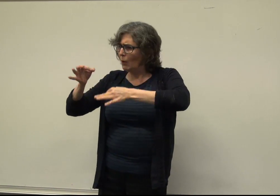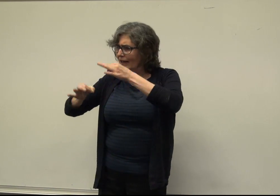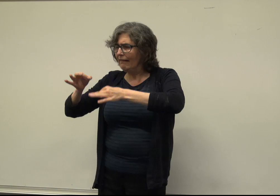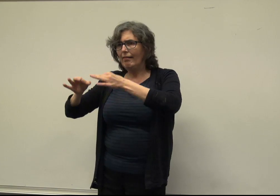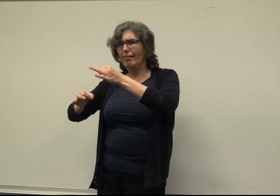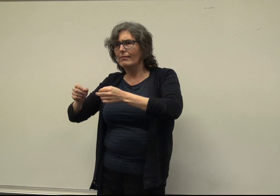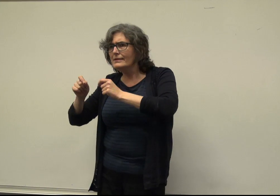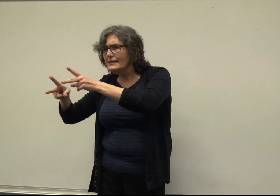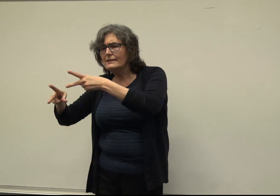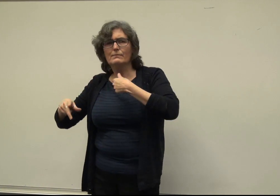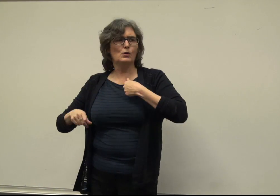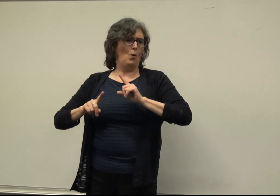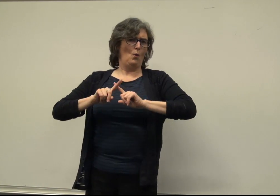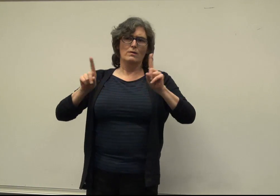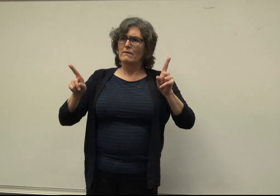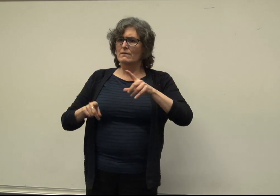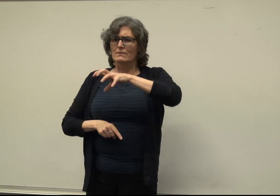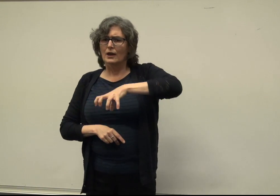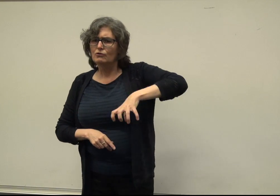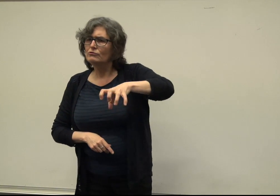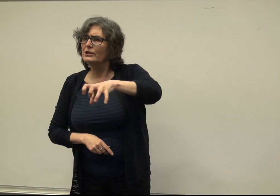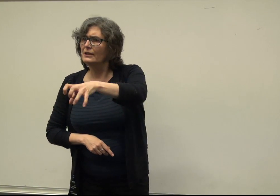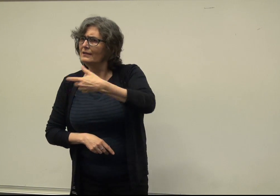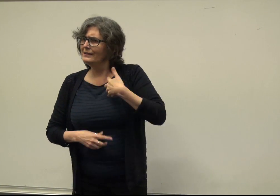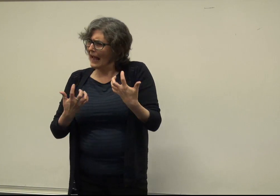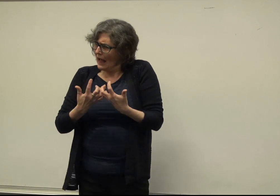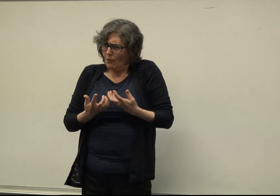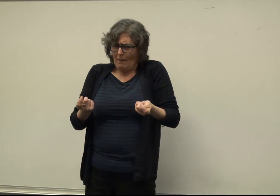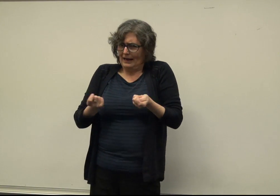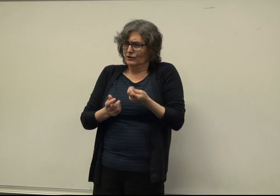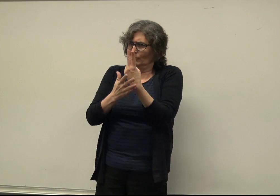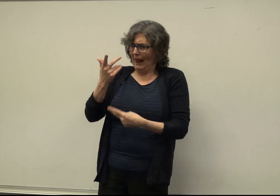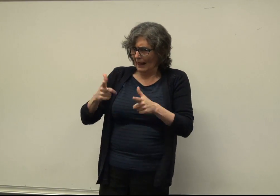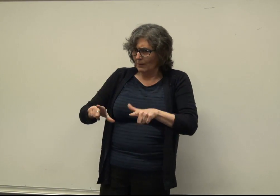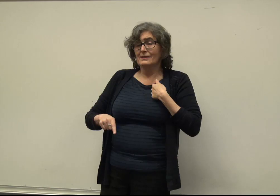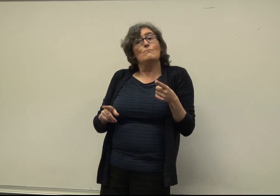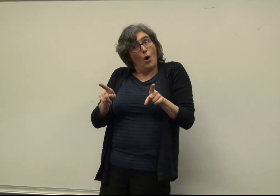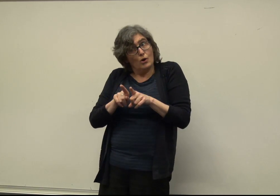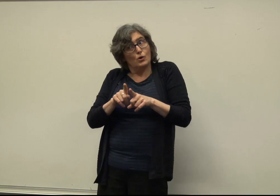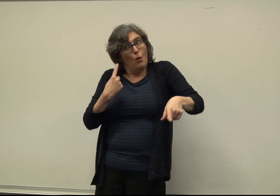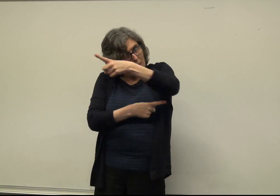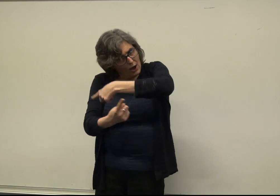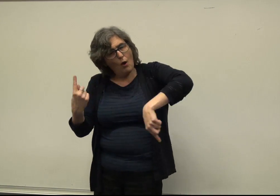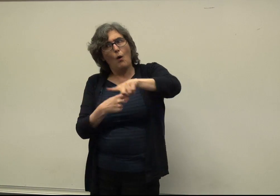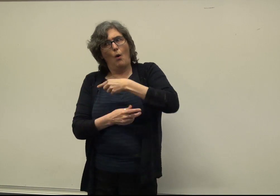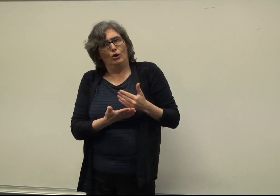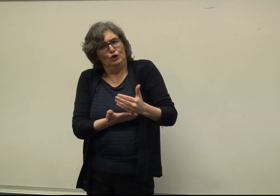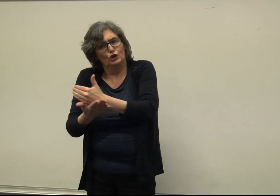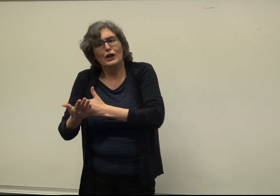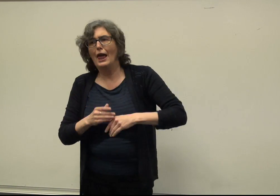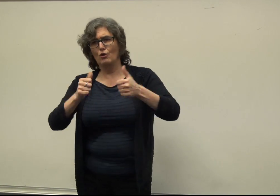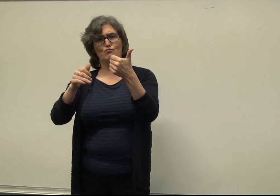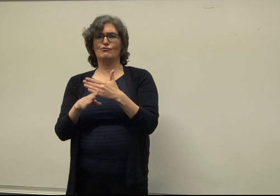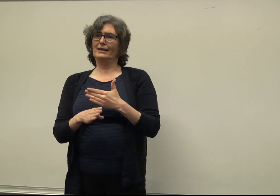countries. And we can also share good practice. We deal with early